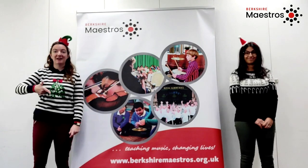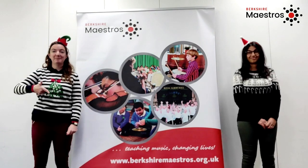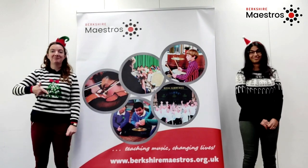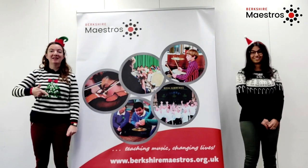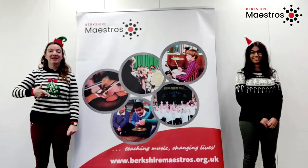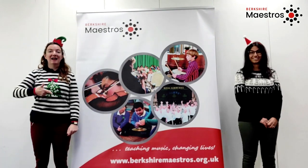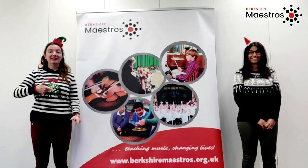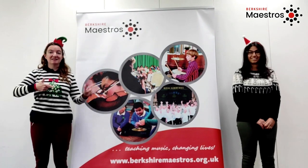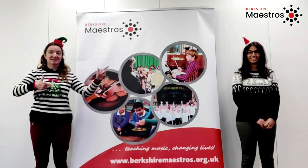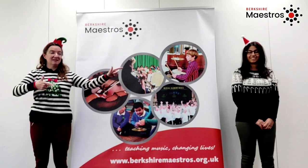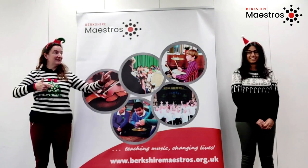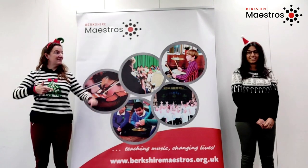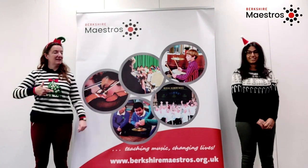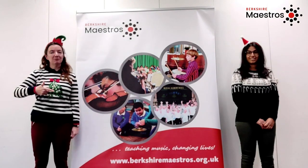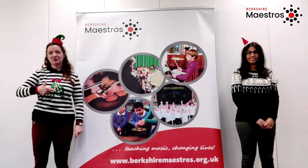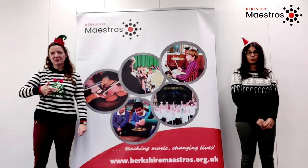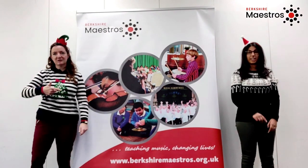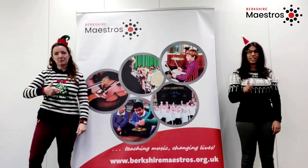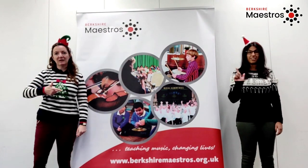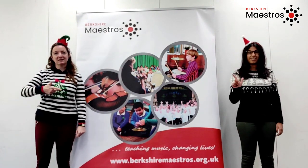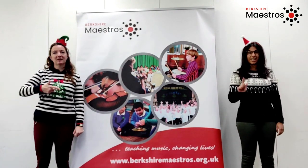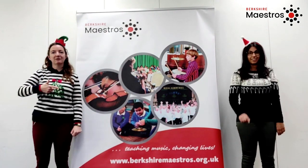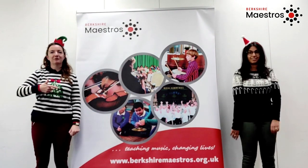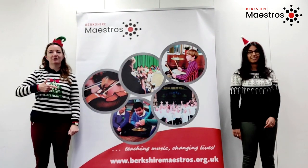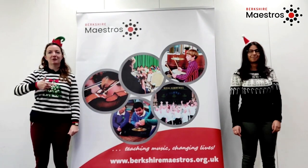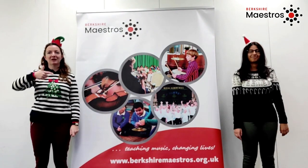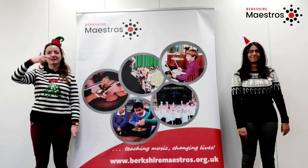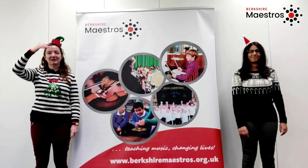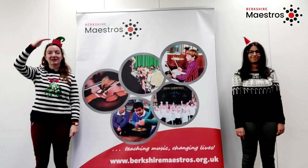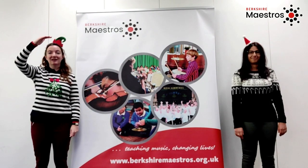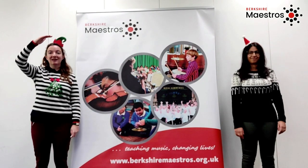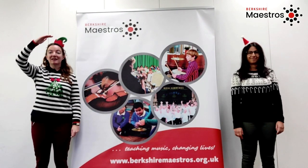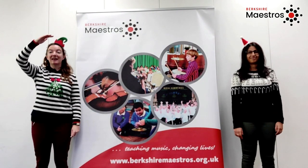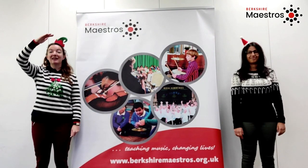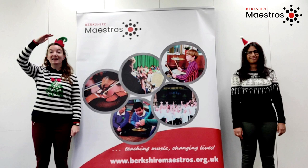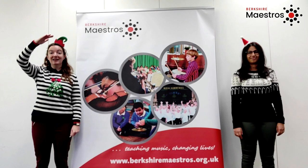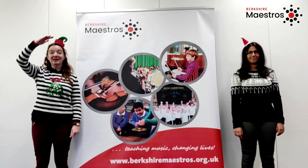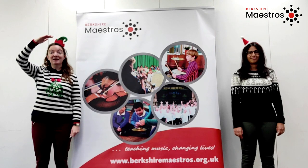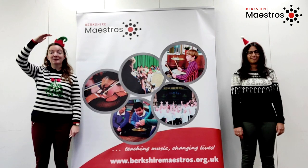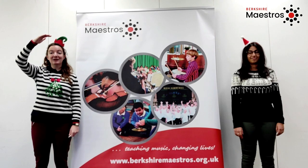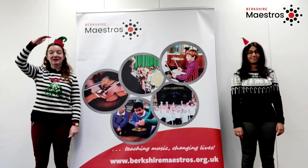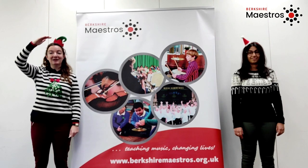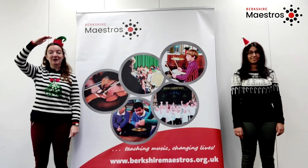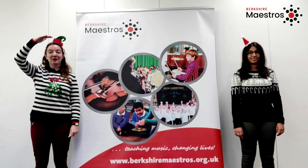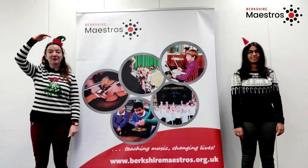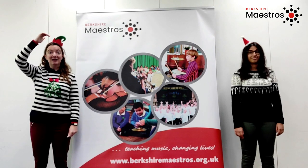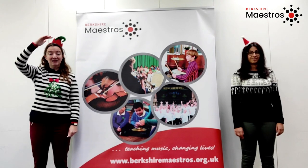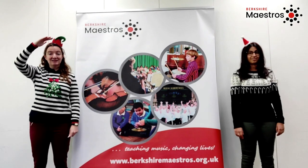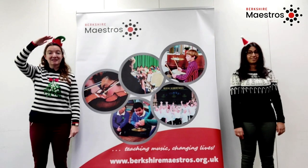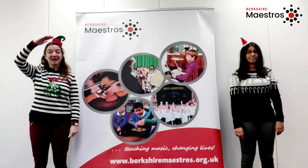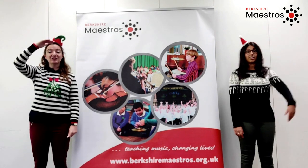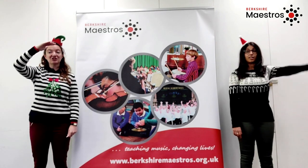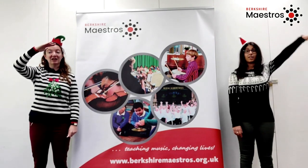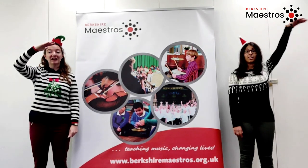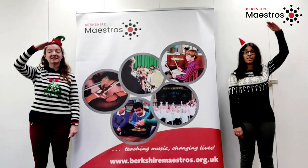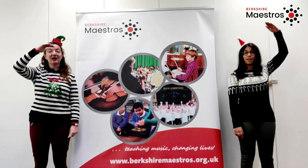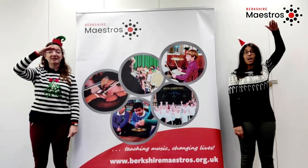time. And Katie's team, just going to go second. Follow Katie. Here we go. Dasher,